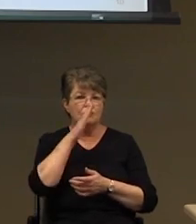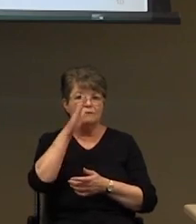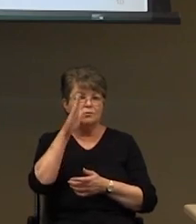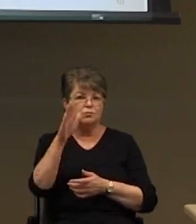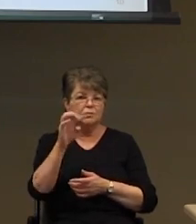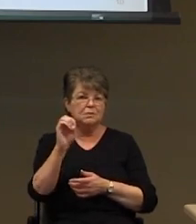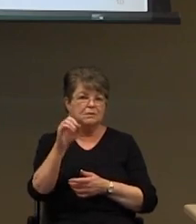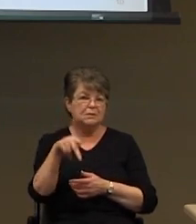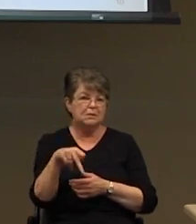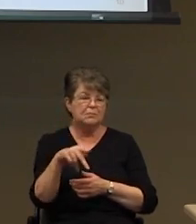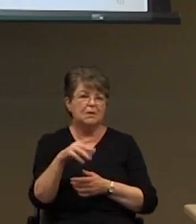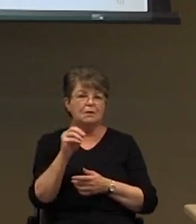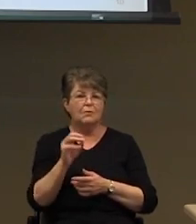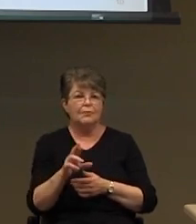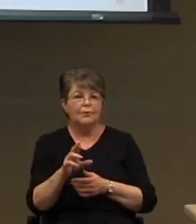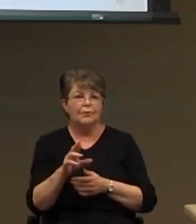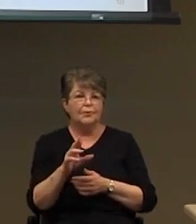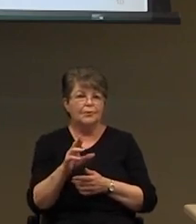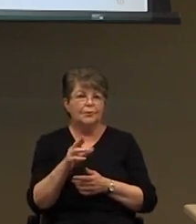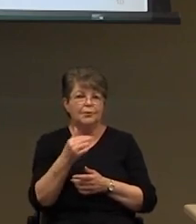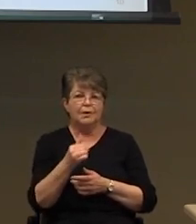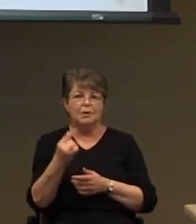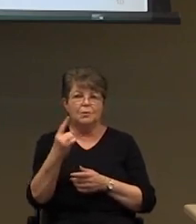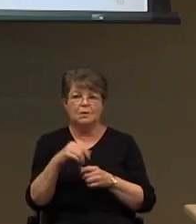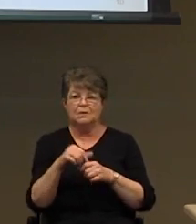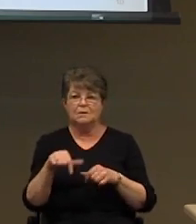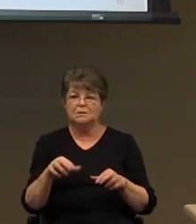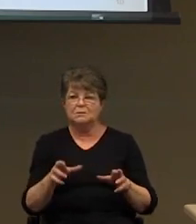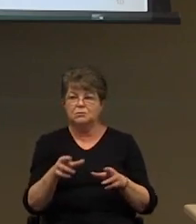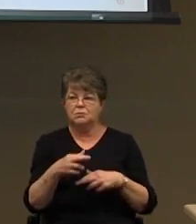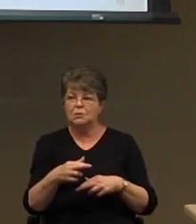economic development organization, or anyone in this room.